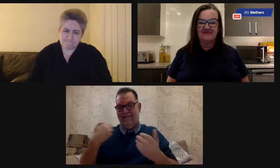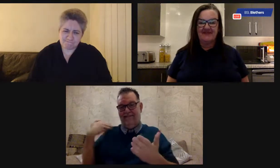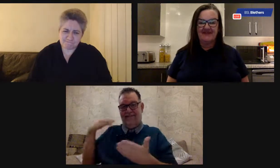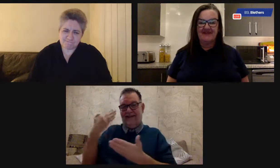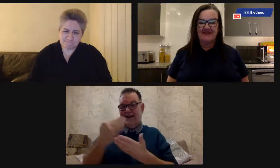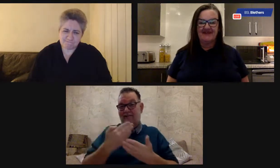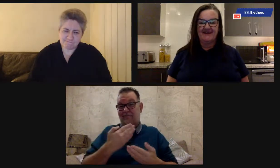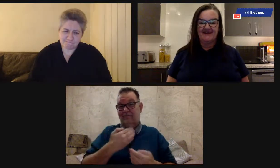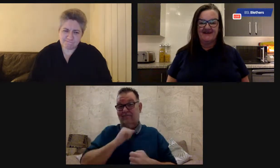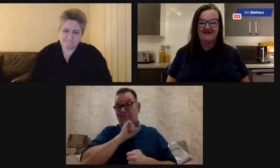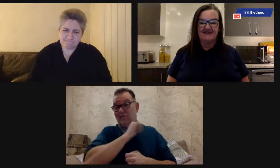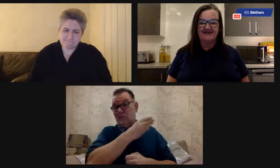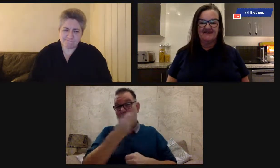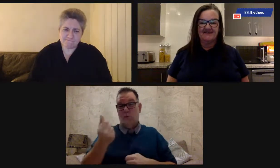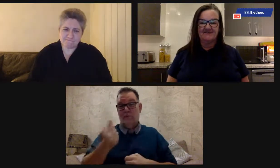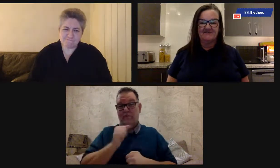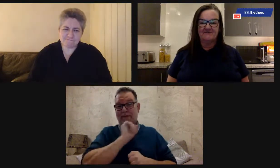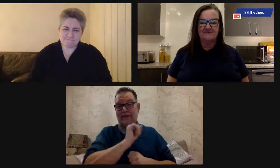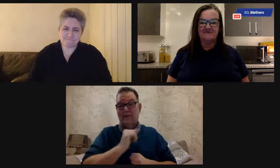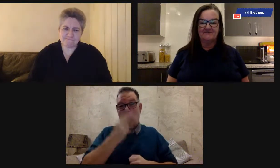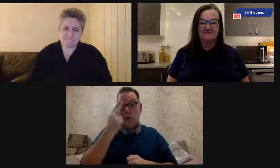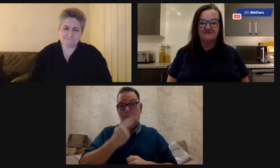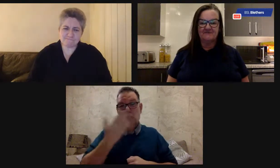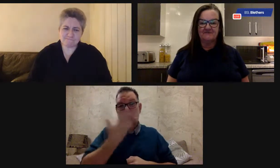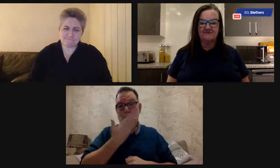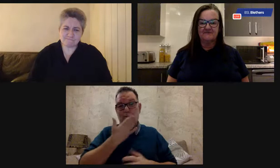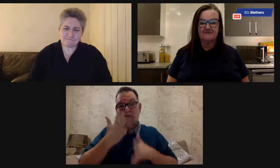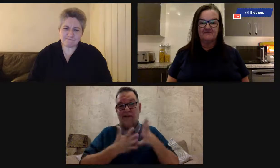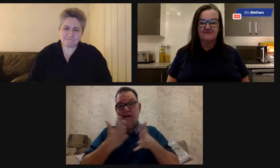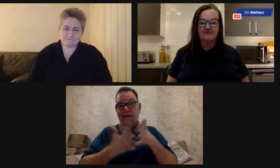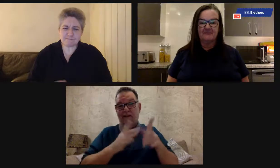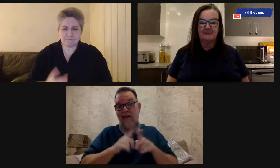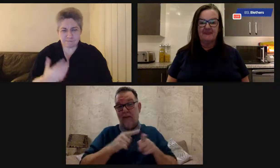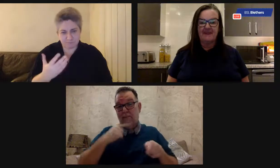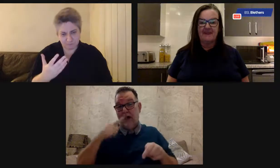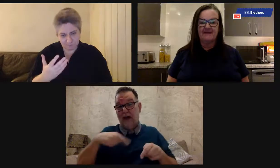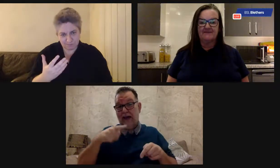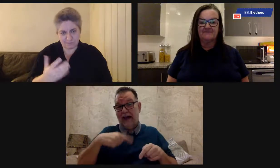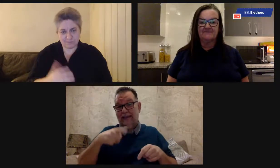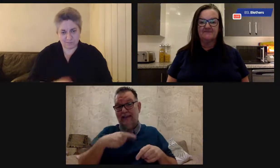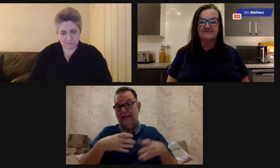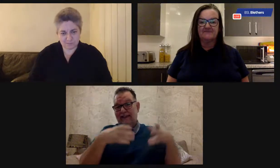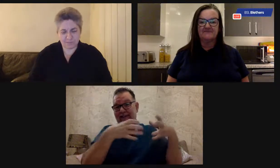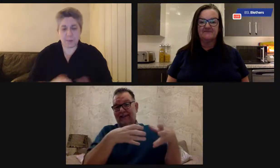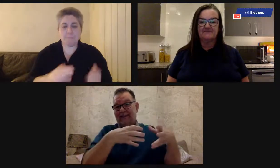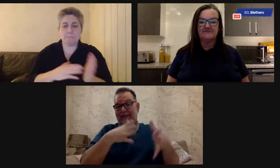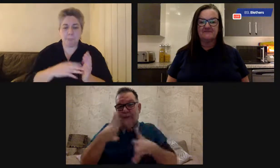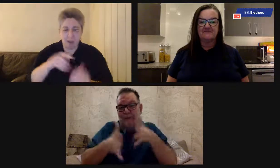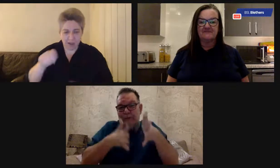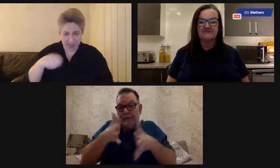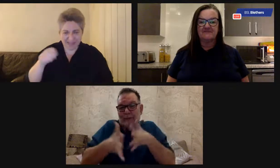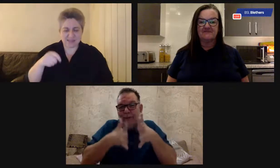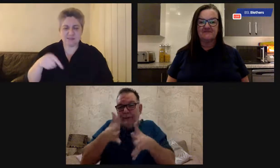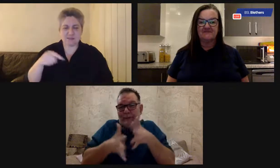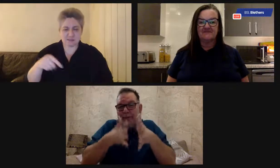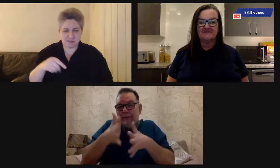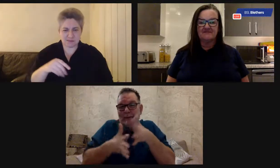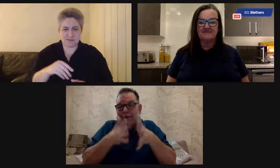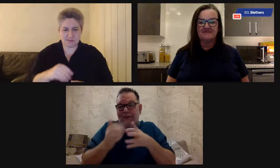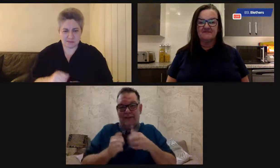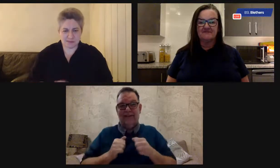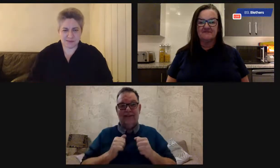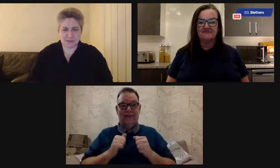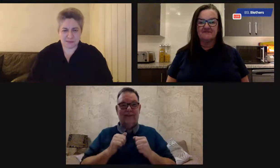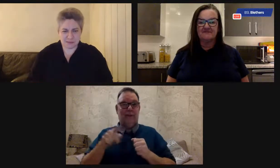youth. Oh, Ava, you're so right. They have some of the signs, or some of the old school